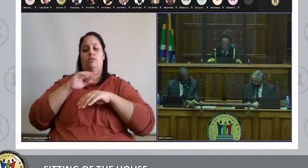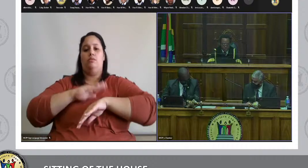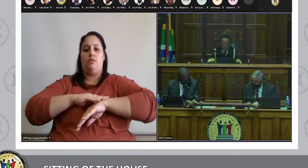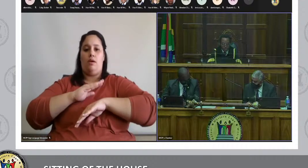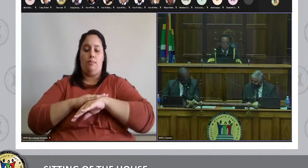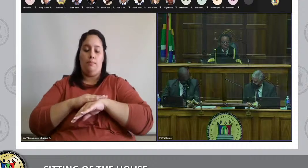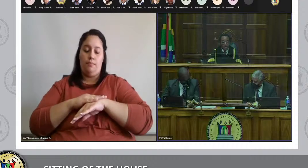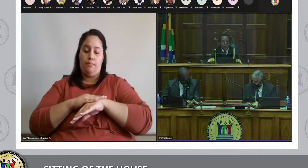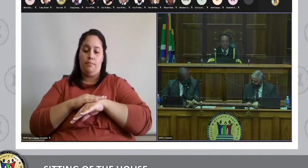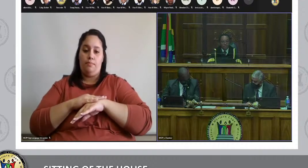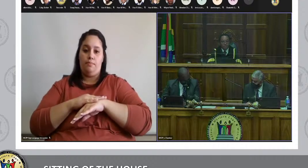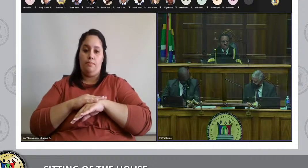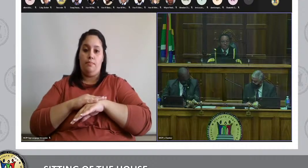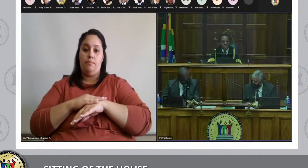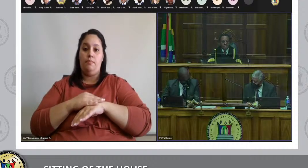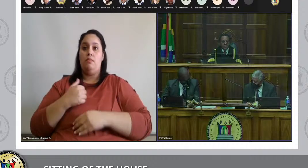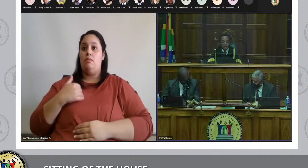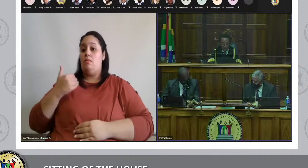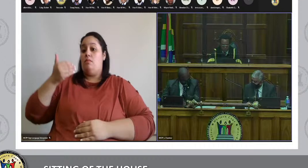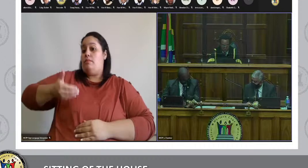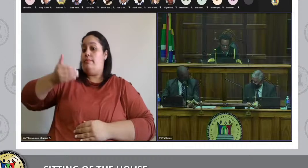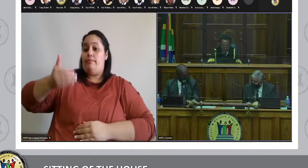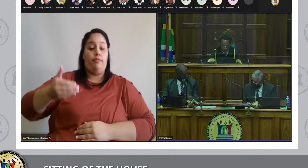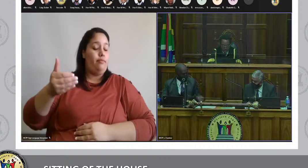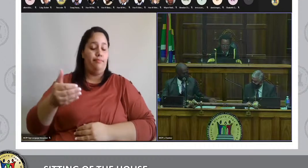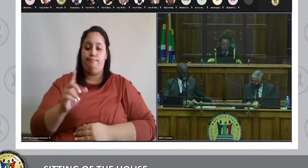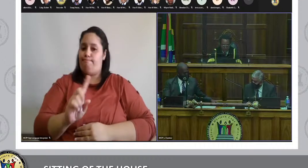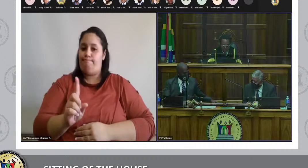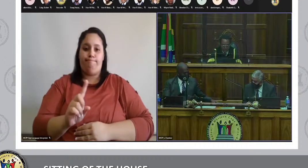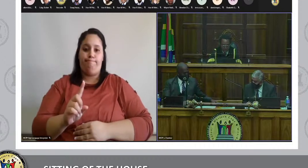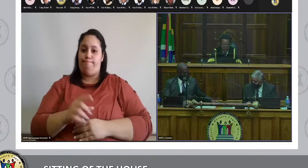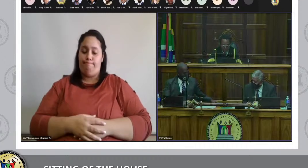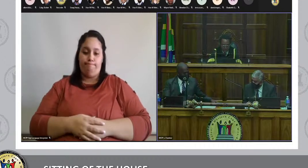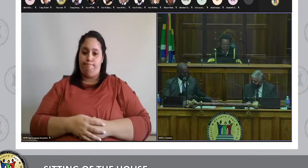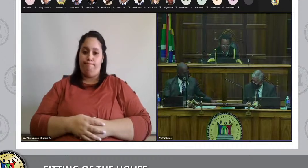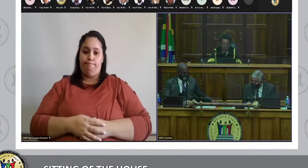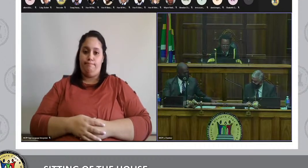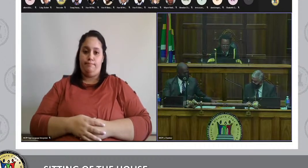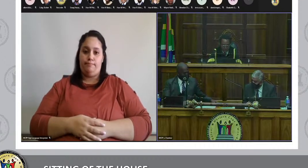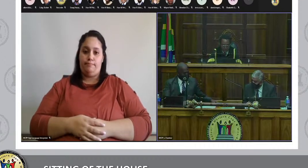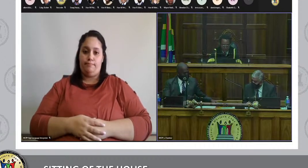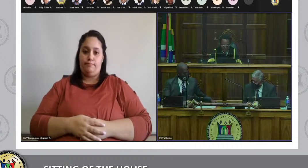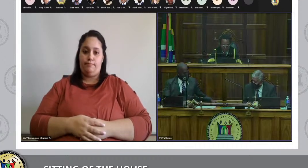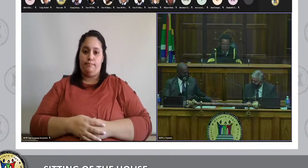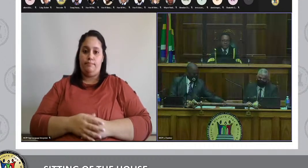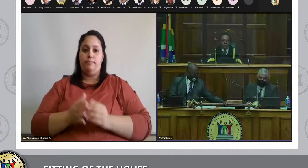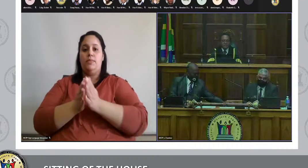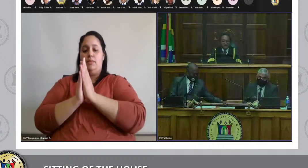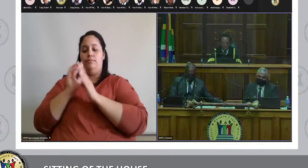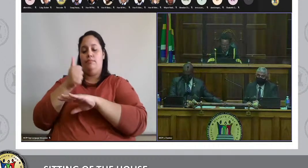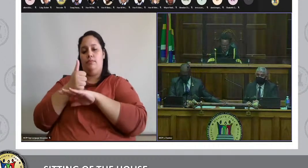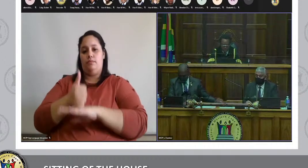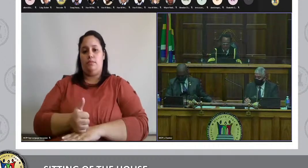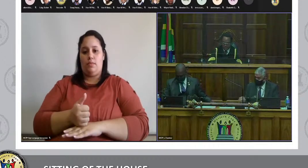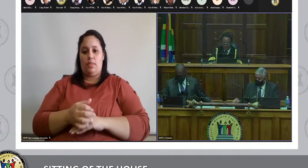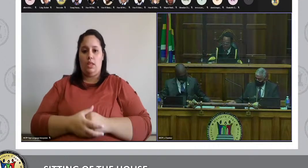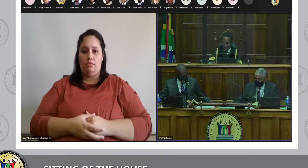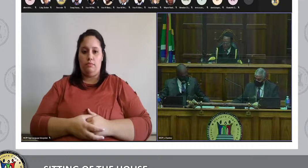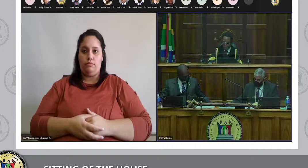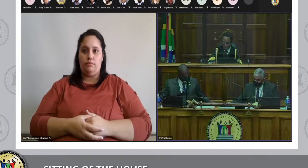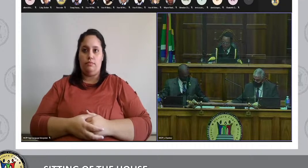going to be a norm in future. Will you please take your seat, honorable